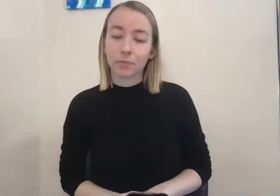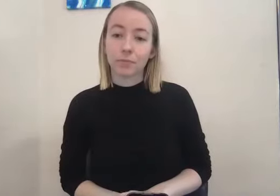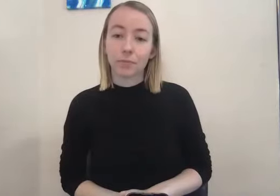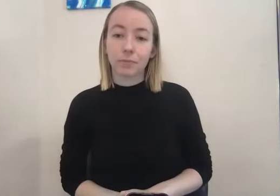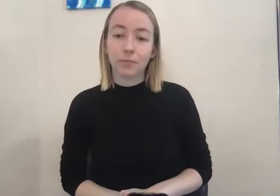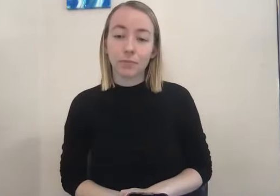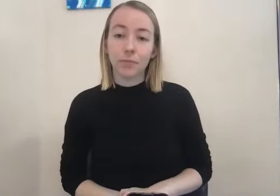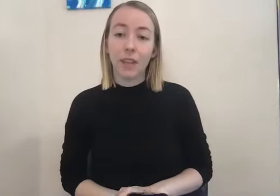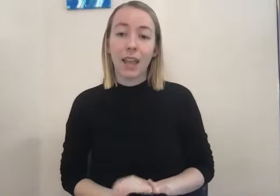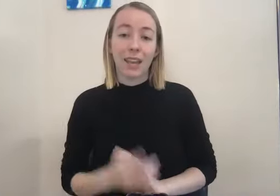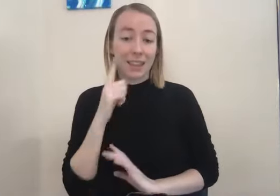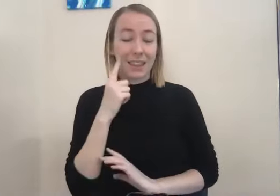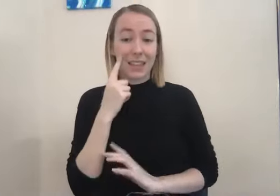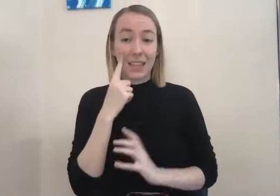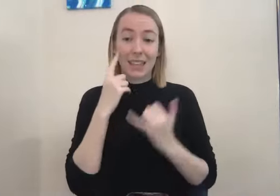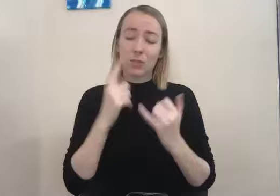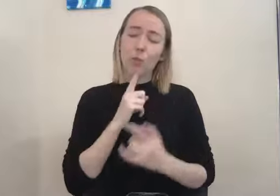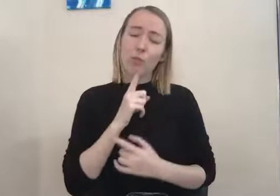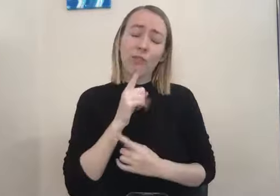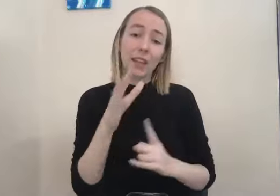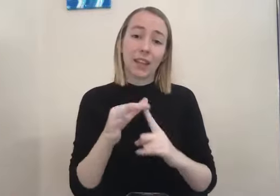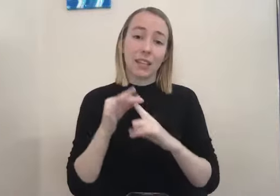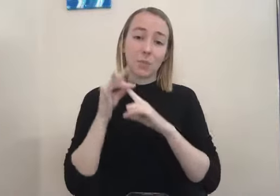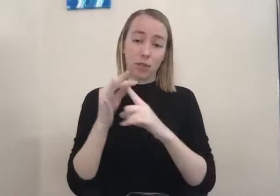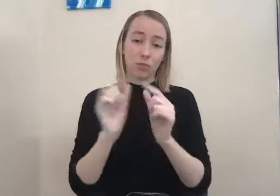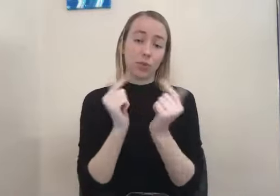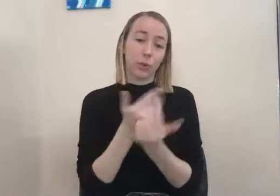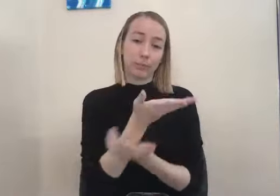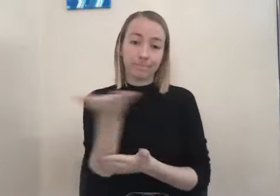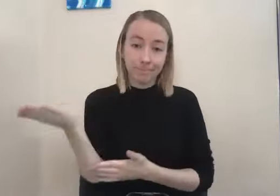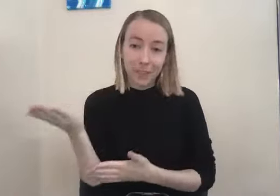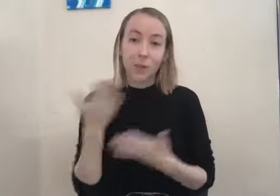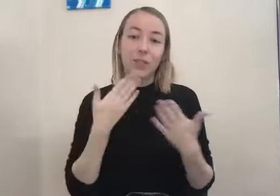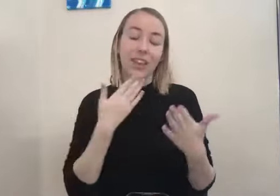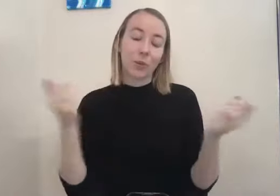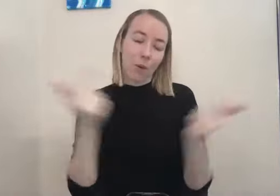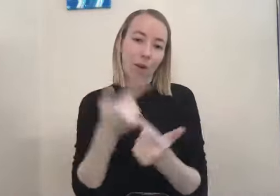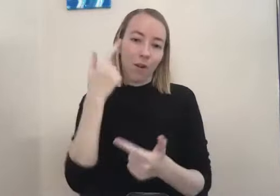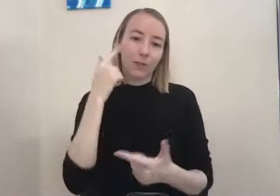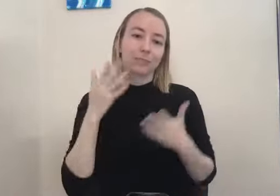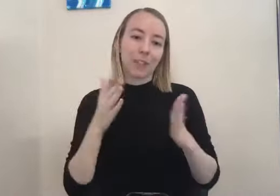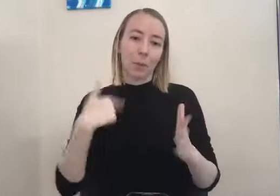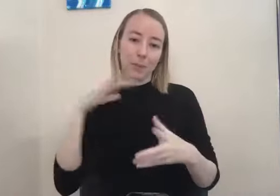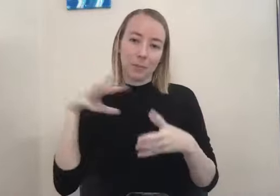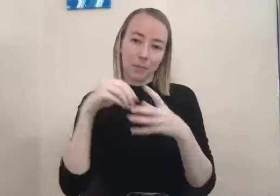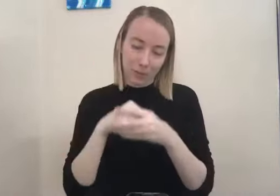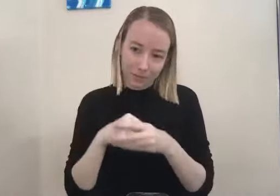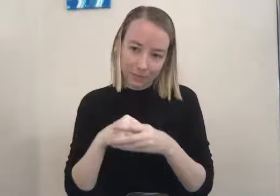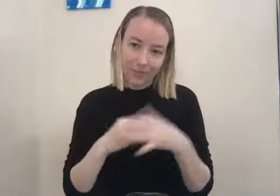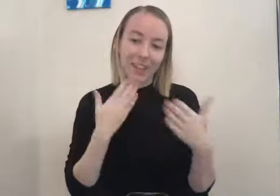all to me. Aileen just asked me, do you want to share at a meeting? And I said, aye. If I had known it was this meeting, I might have said no, because